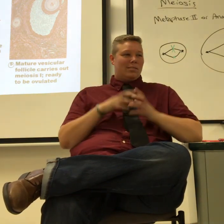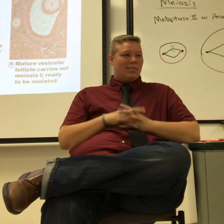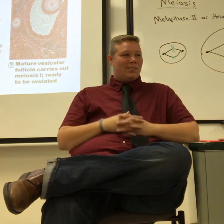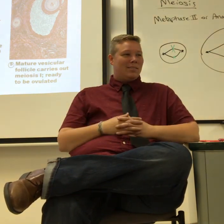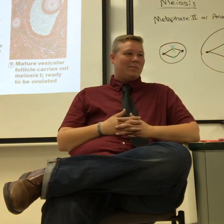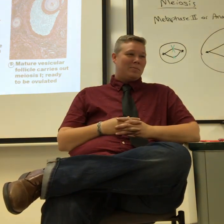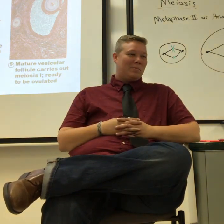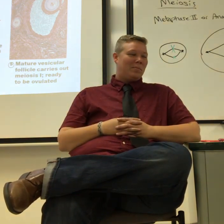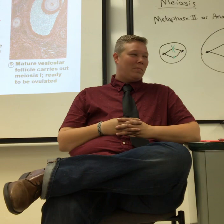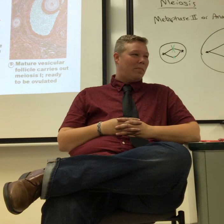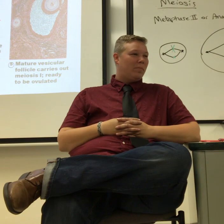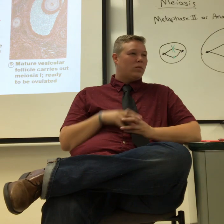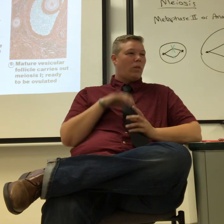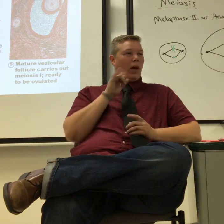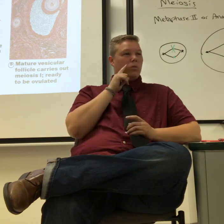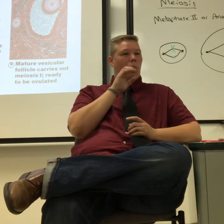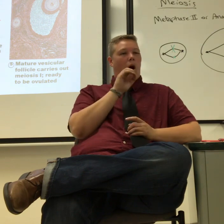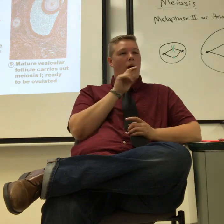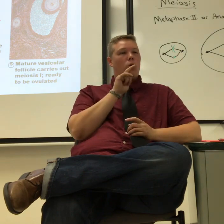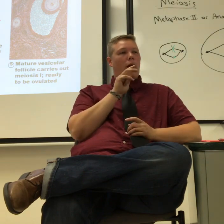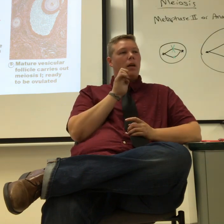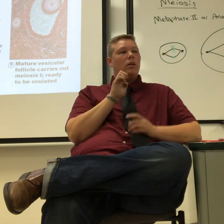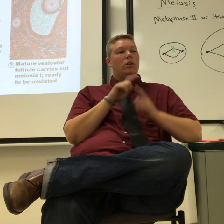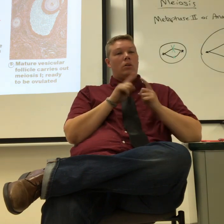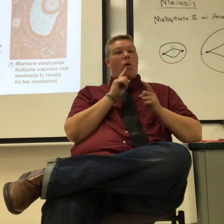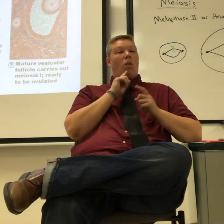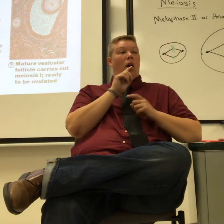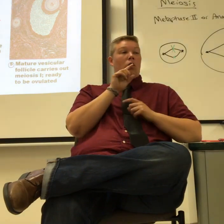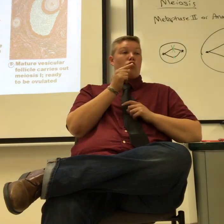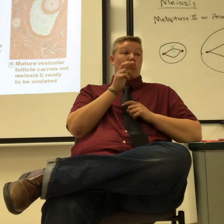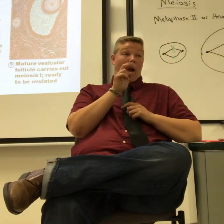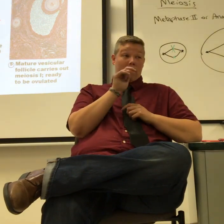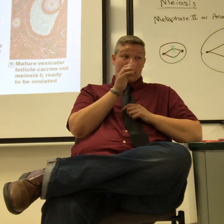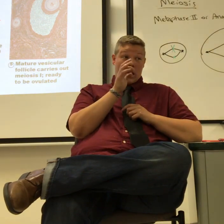so this is what you ovulate. So you go to Graafian. Of the